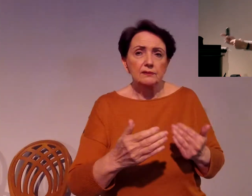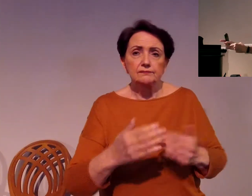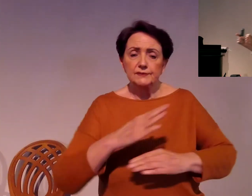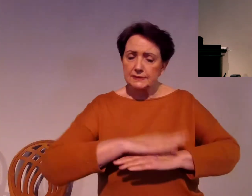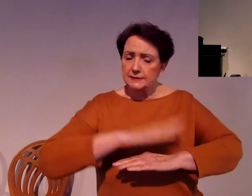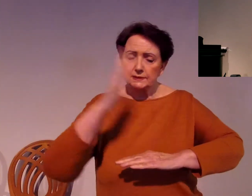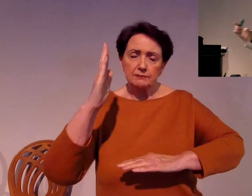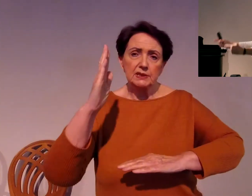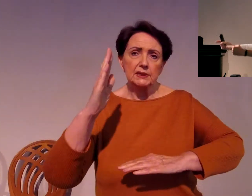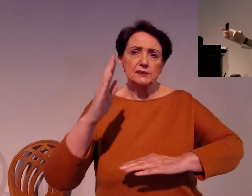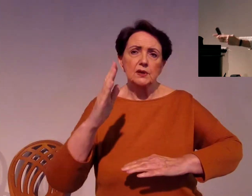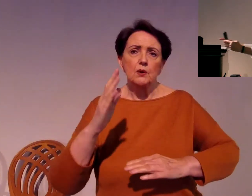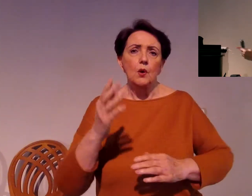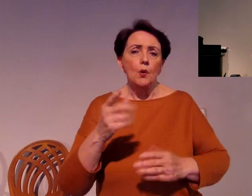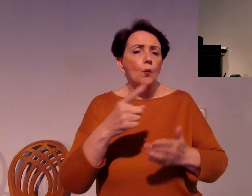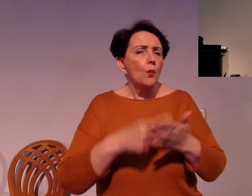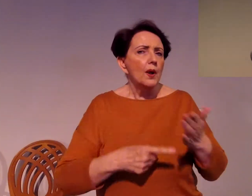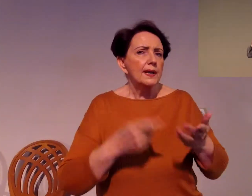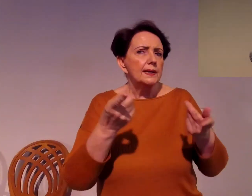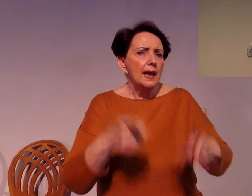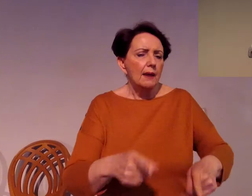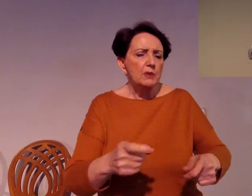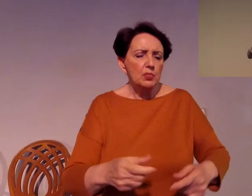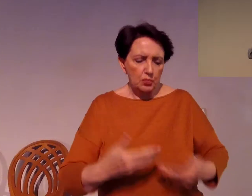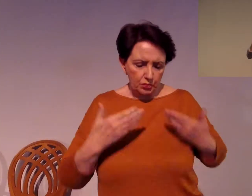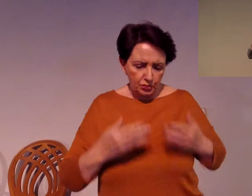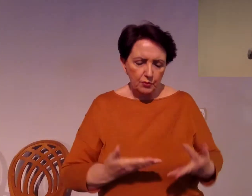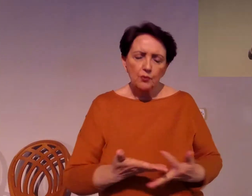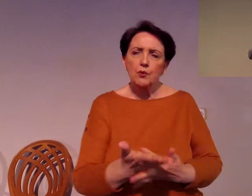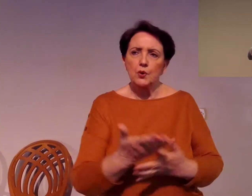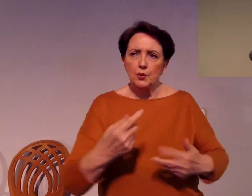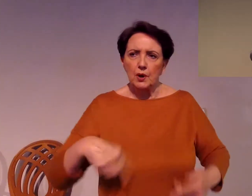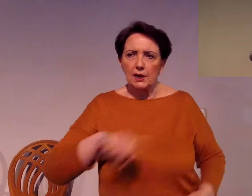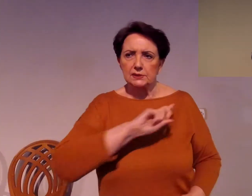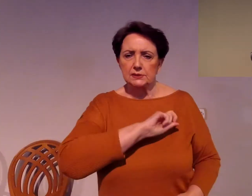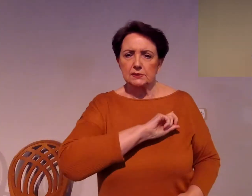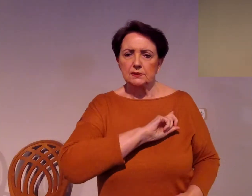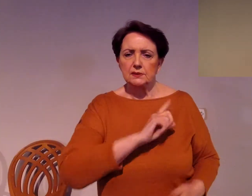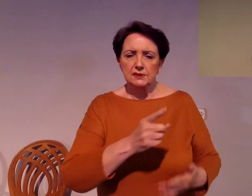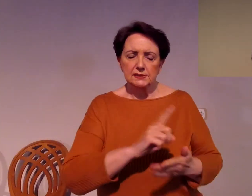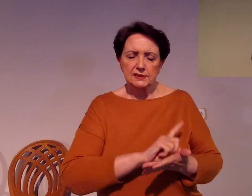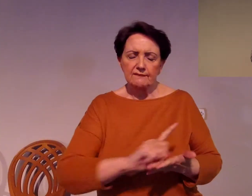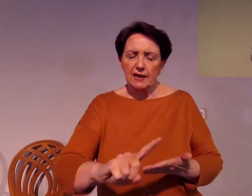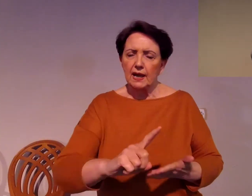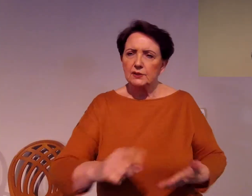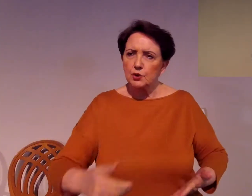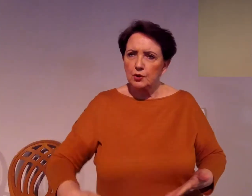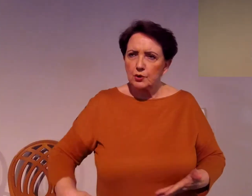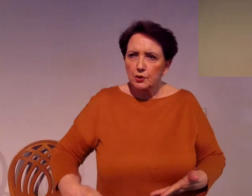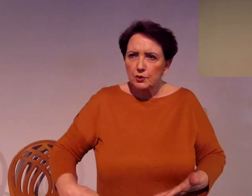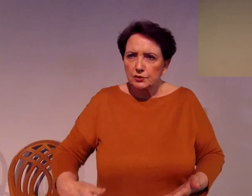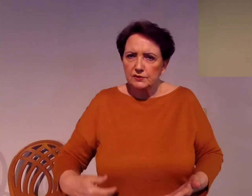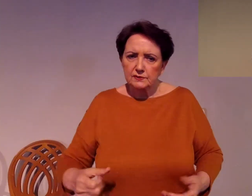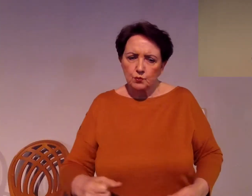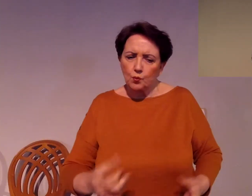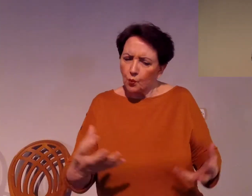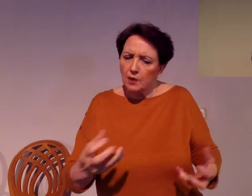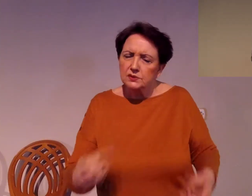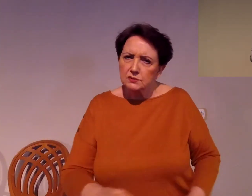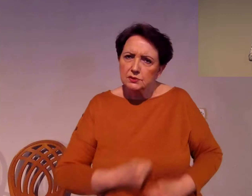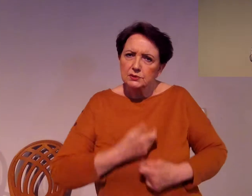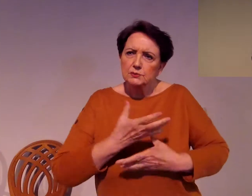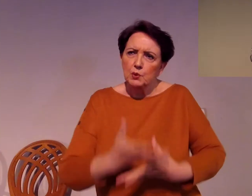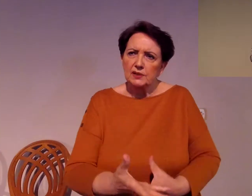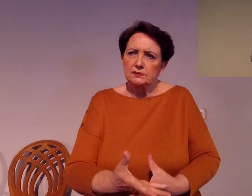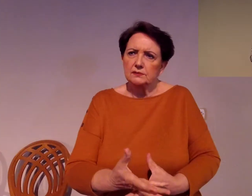what can come forth through us, this divine urge that is in each of us that's really seeking